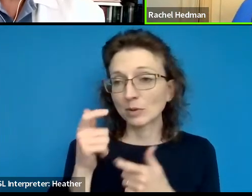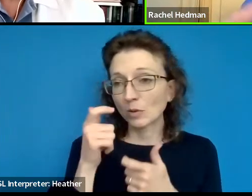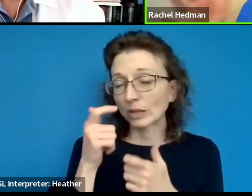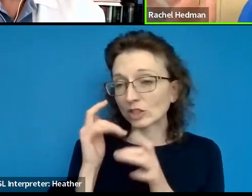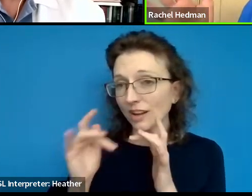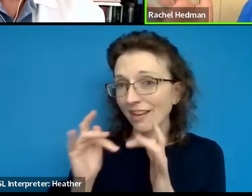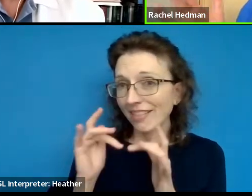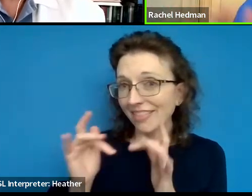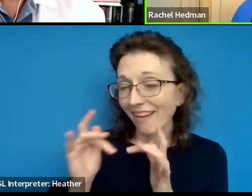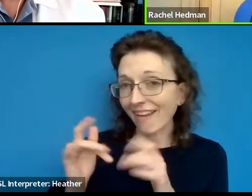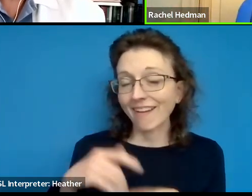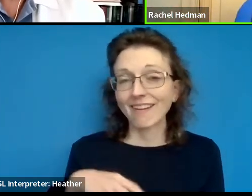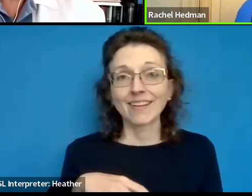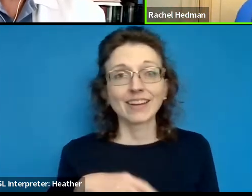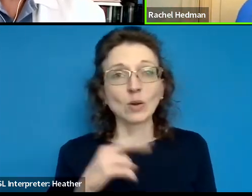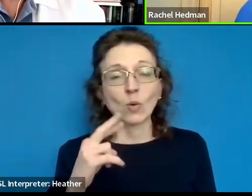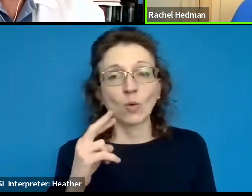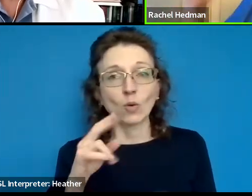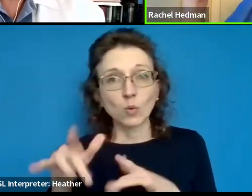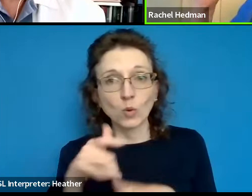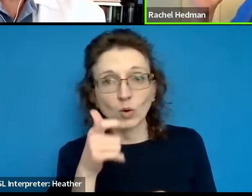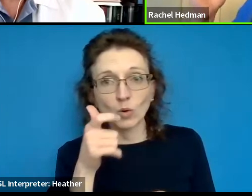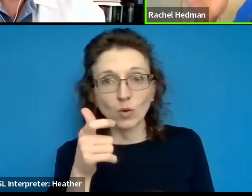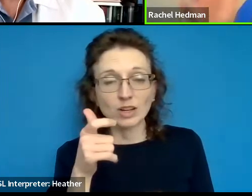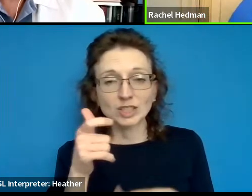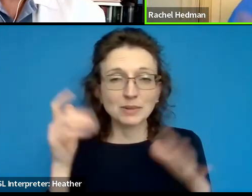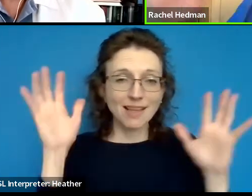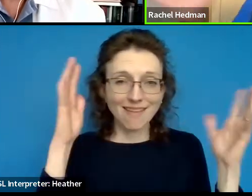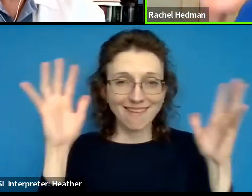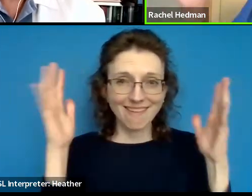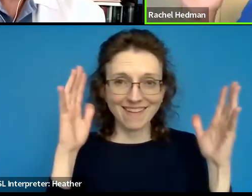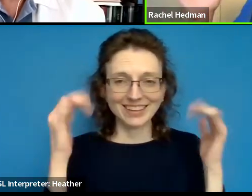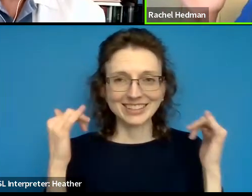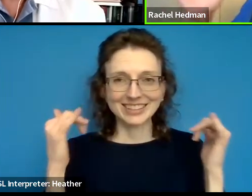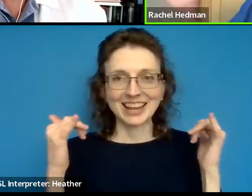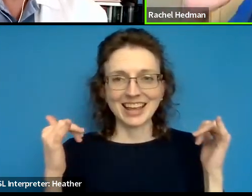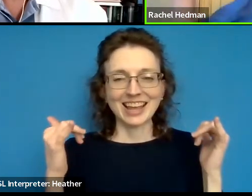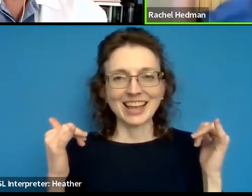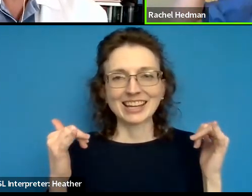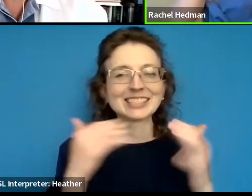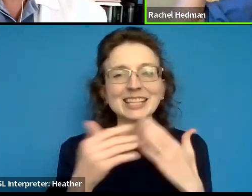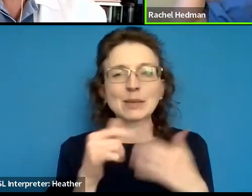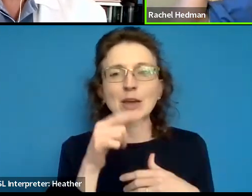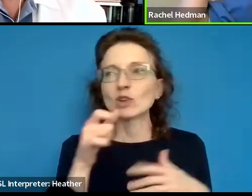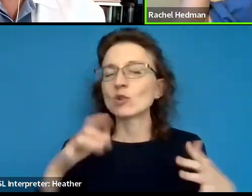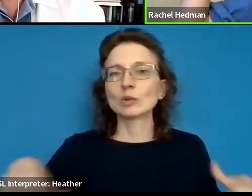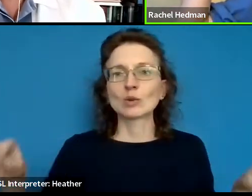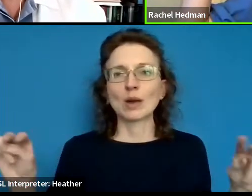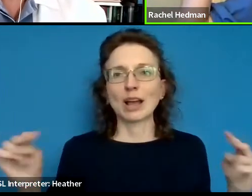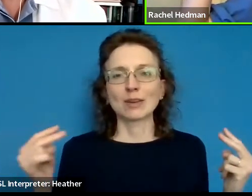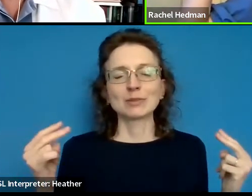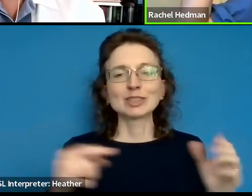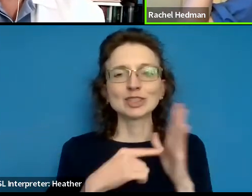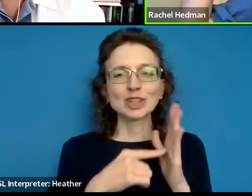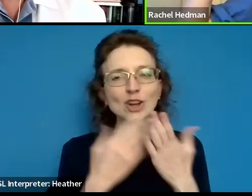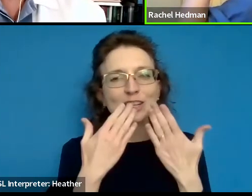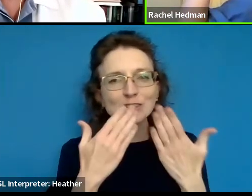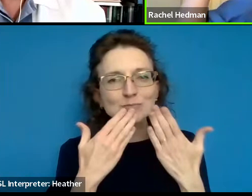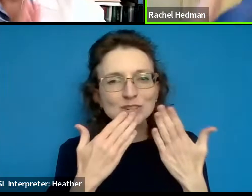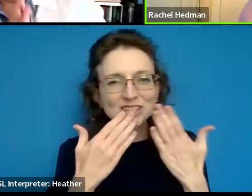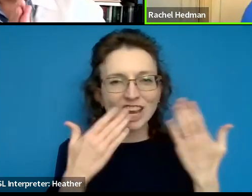and if you're watching this later, just put your hands in the air at this moment. Doesn't matter who's around. Just show your